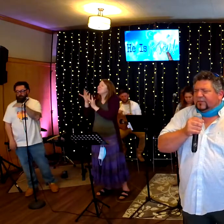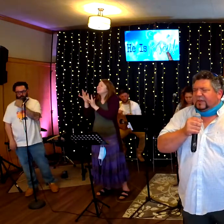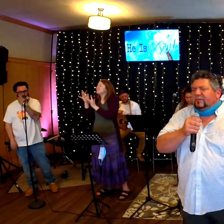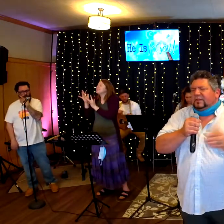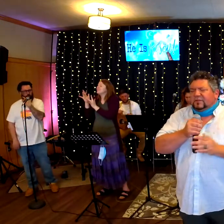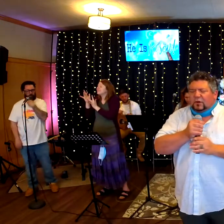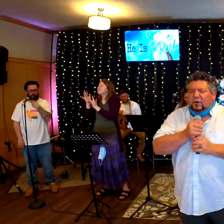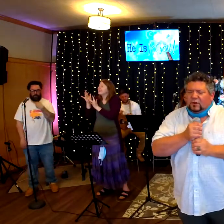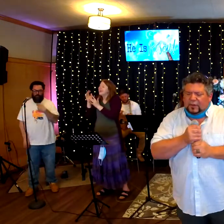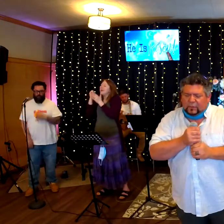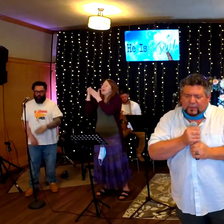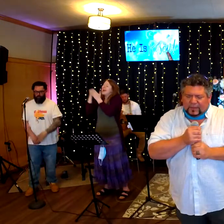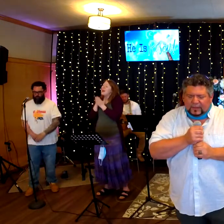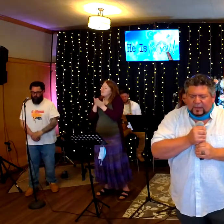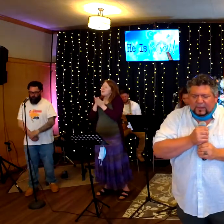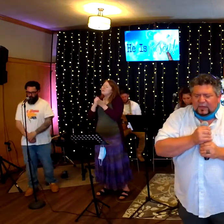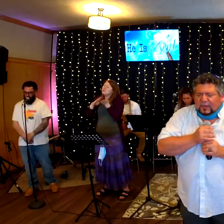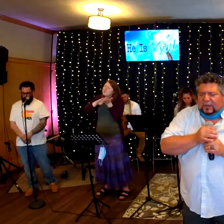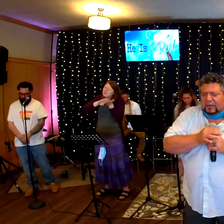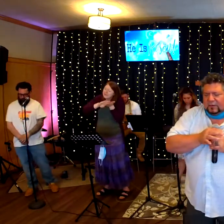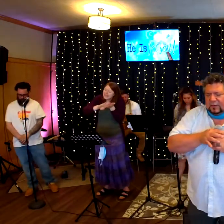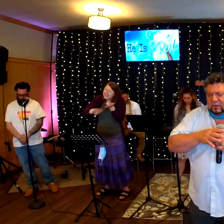mercy and forgiveness to all that we meet.